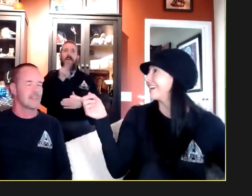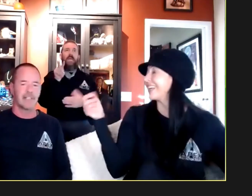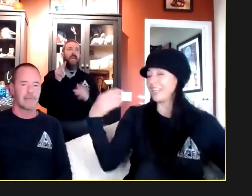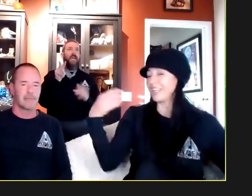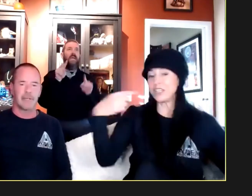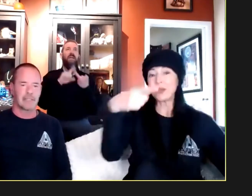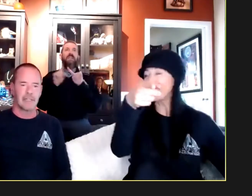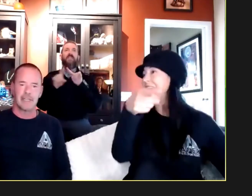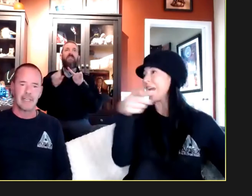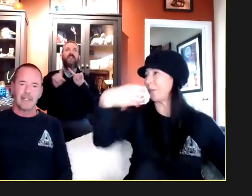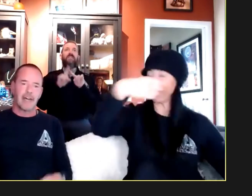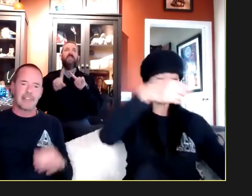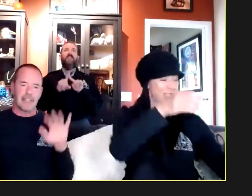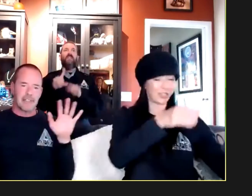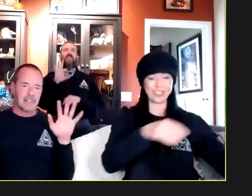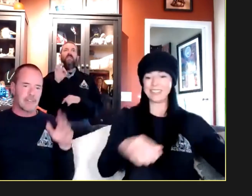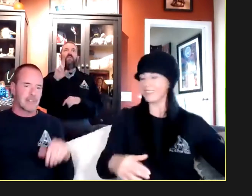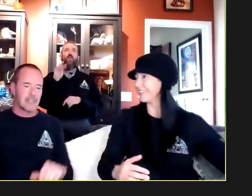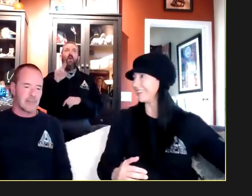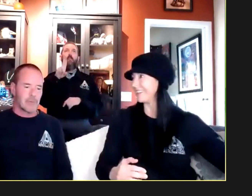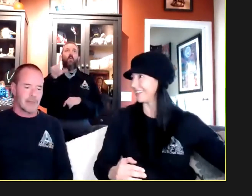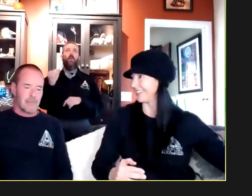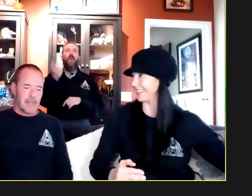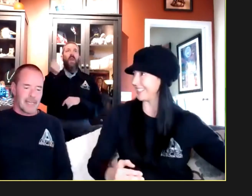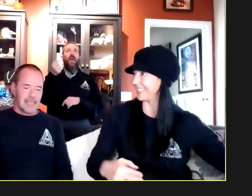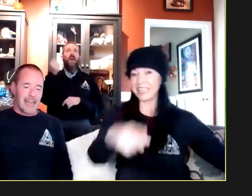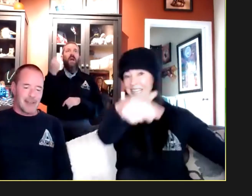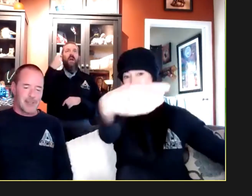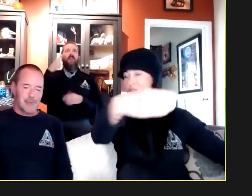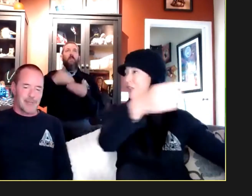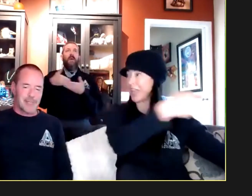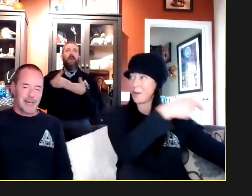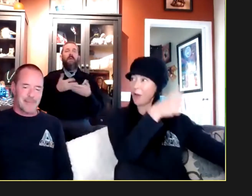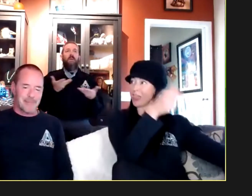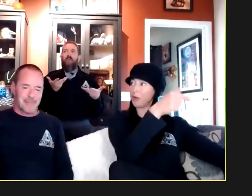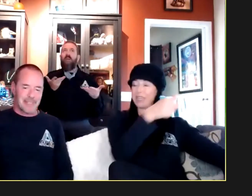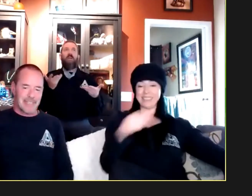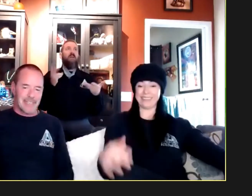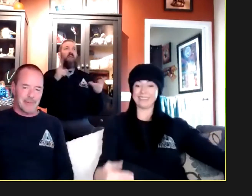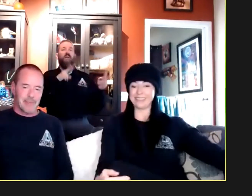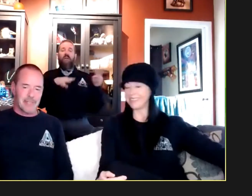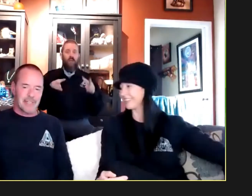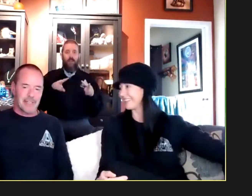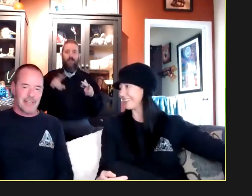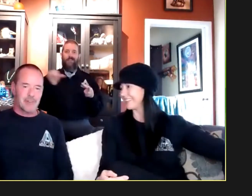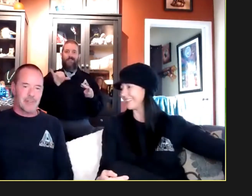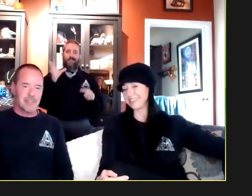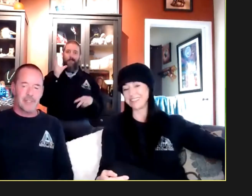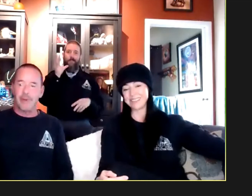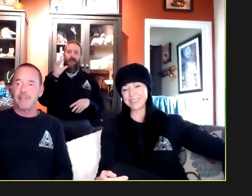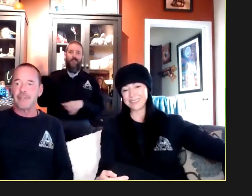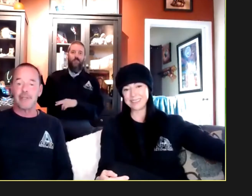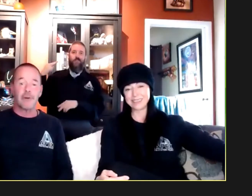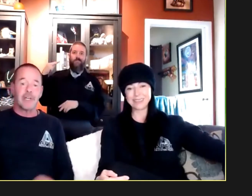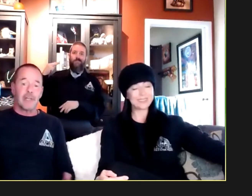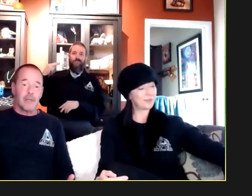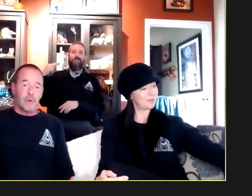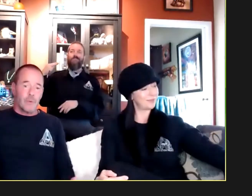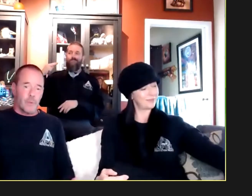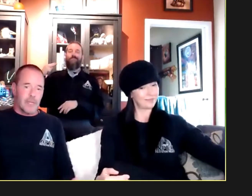you feel. I'm like, I think it's a different thing. But yeah, so it was an interesting situation.